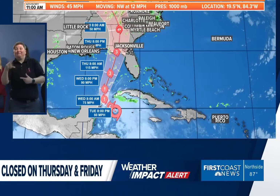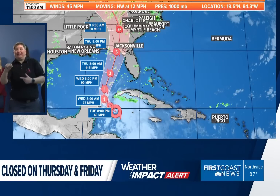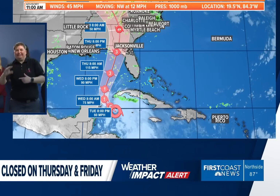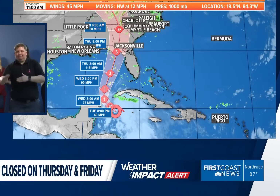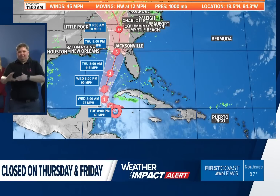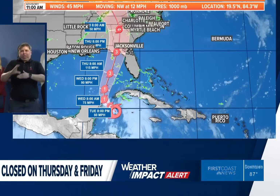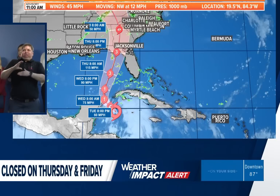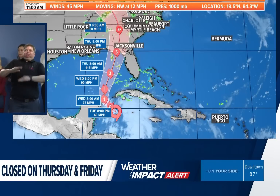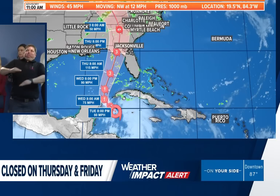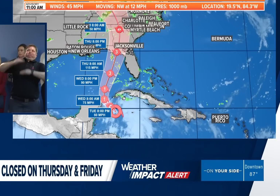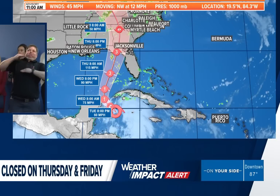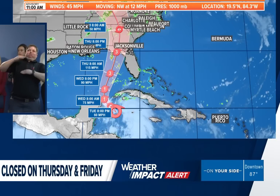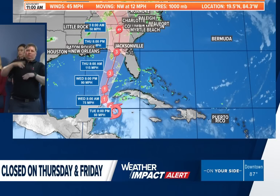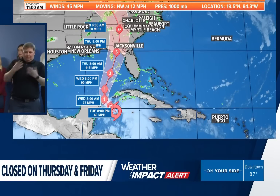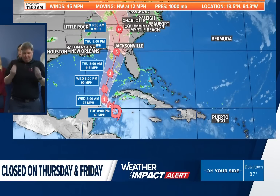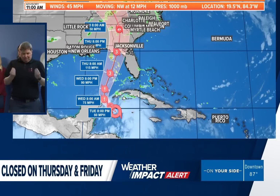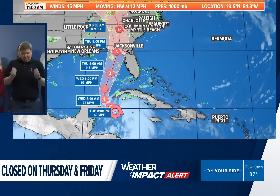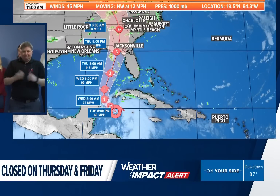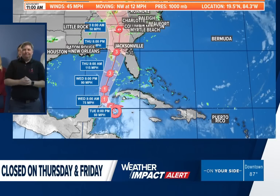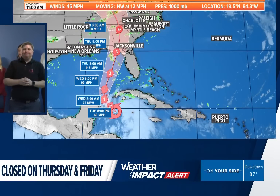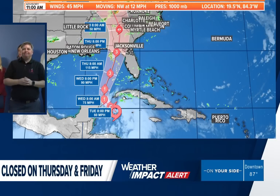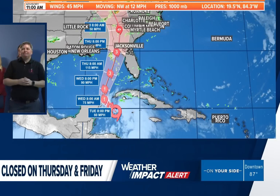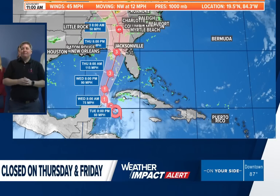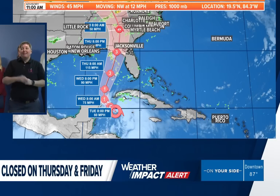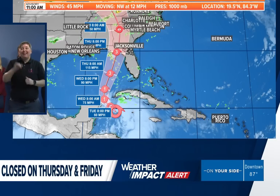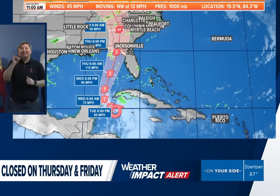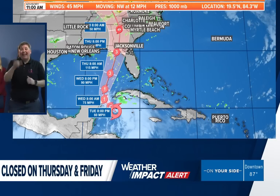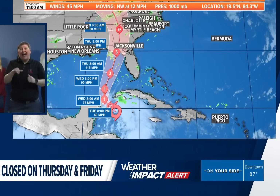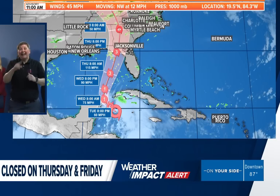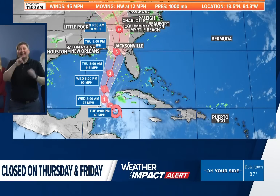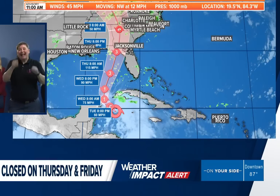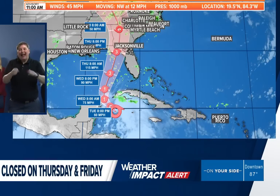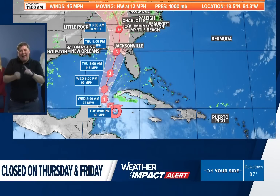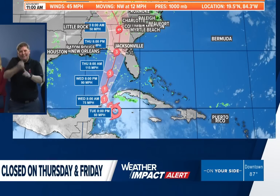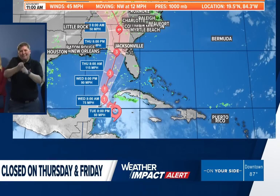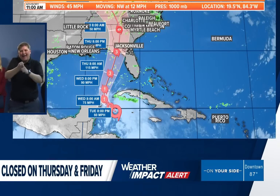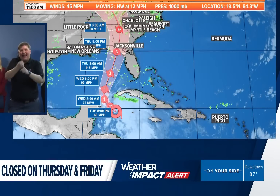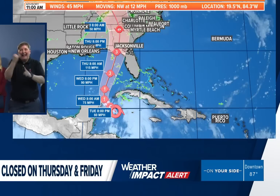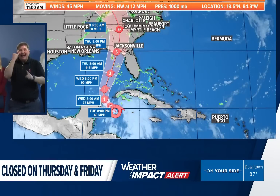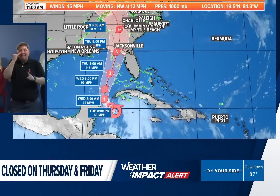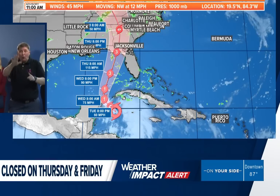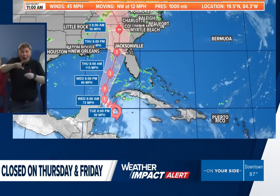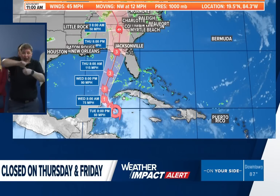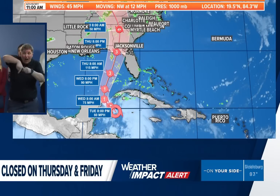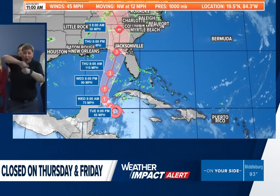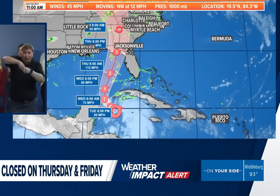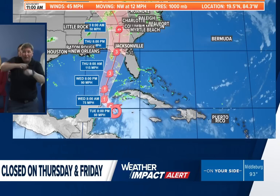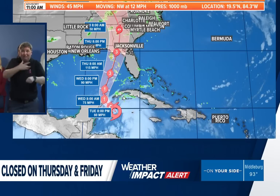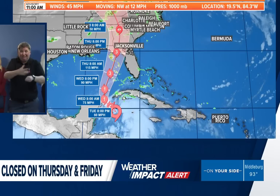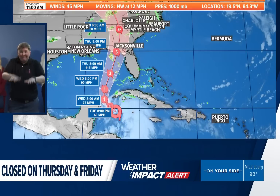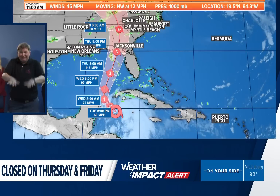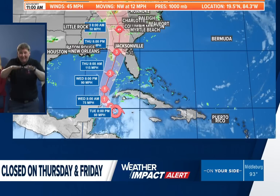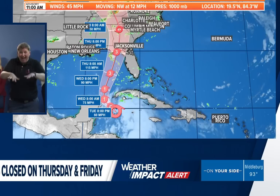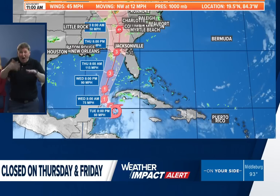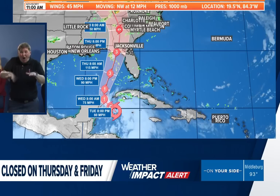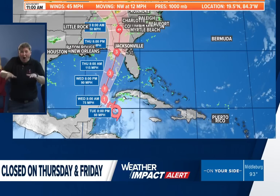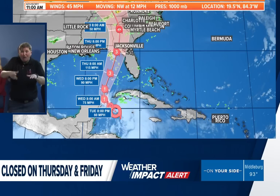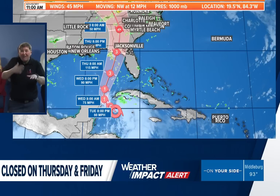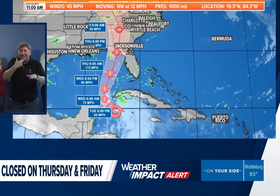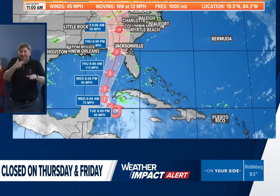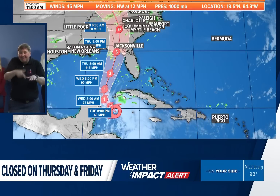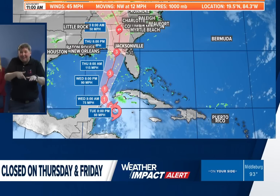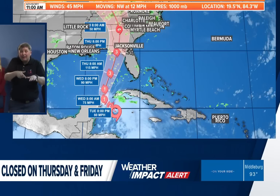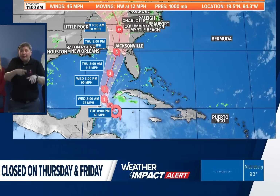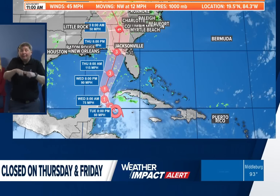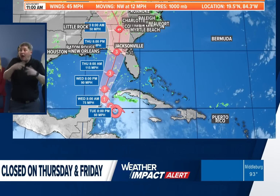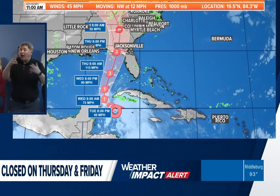again, this would be impacting those normally prone locations, especially with like a southerly wind component on the river, really